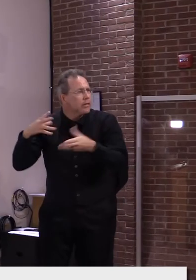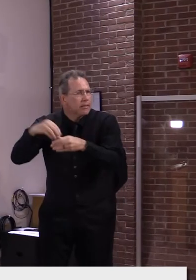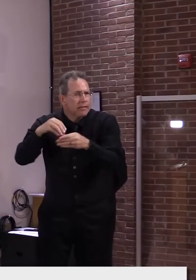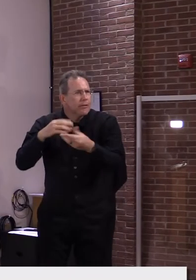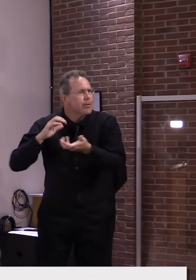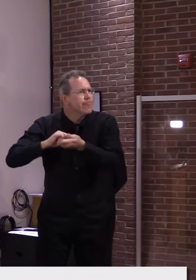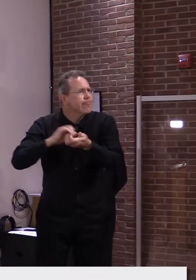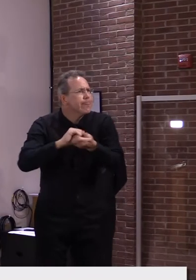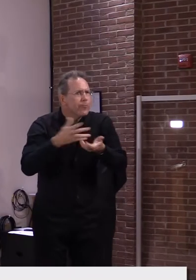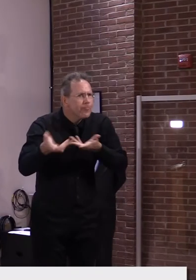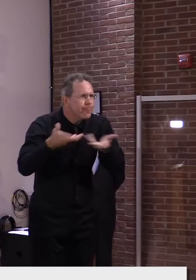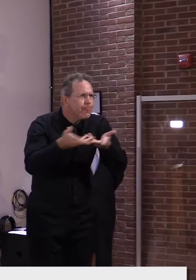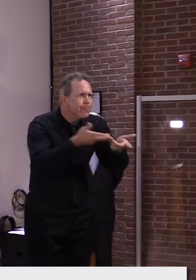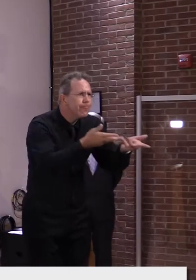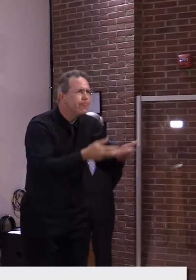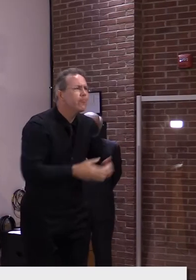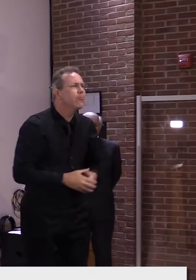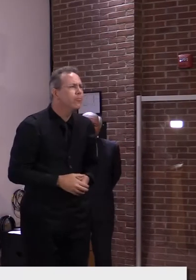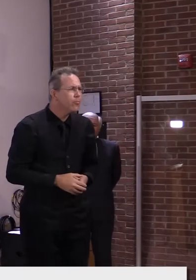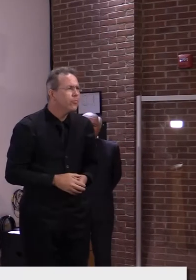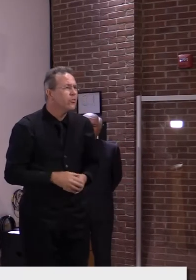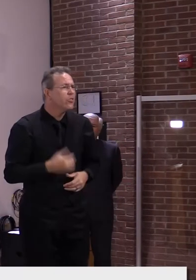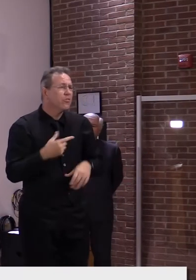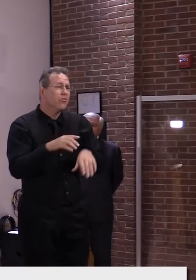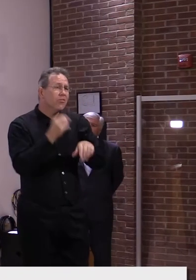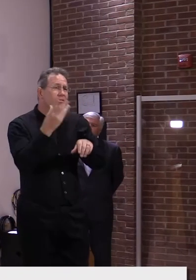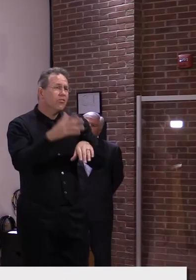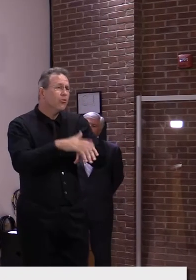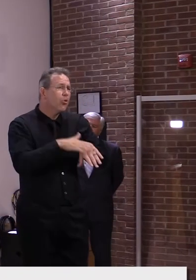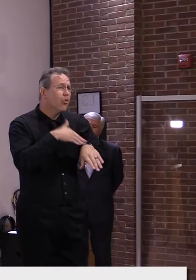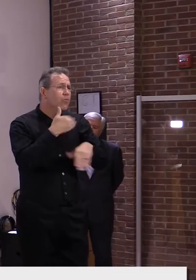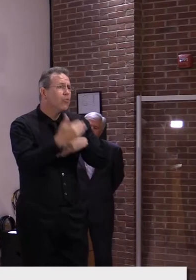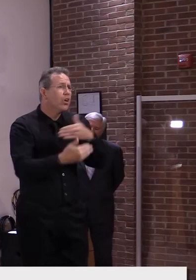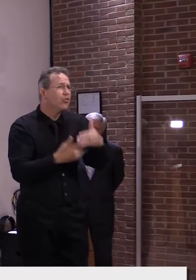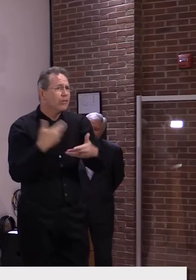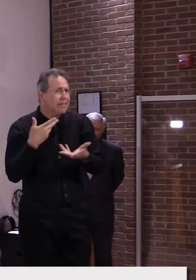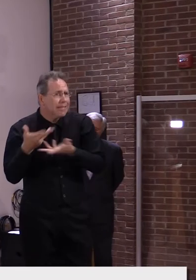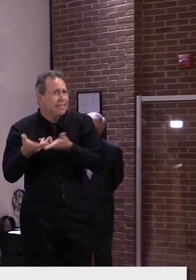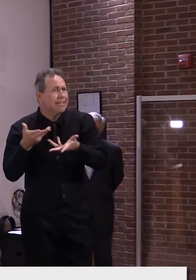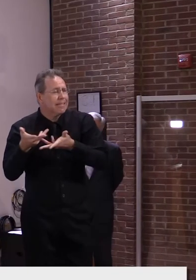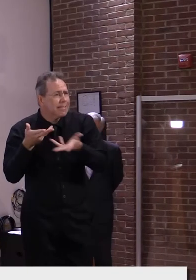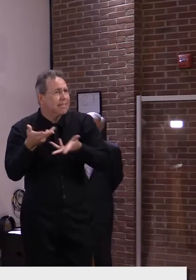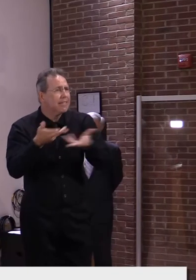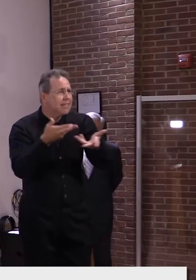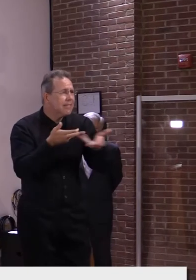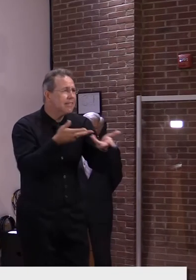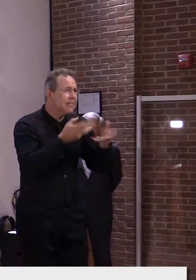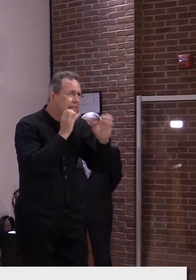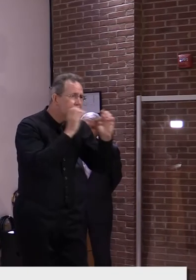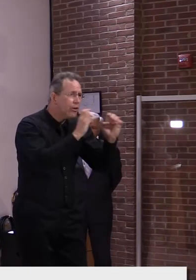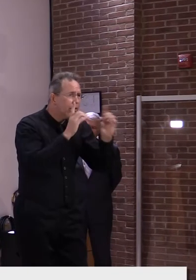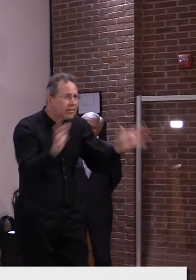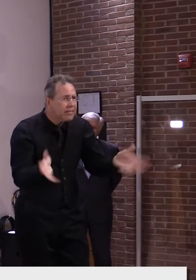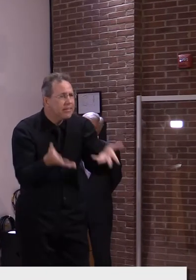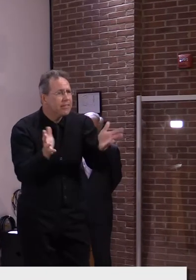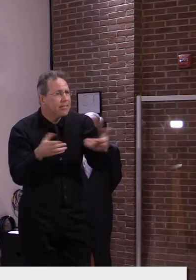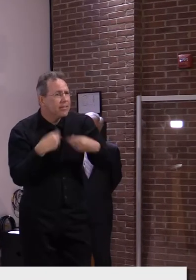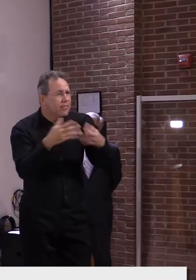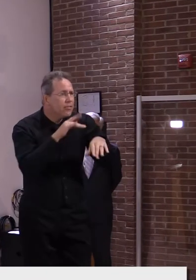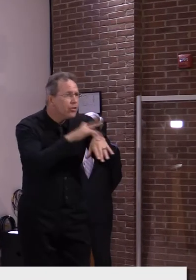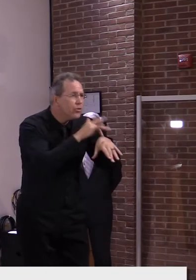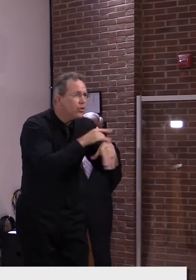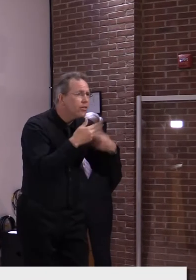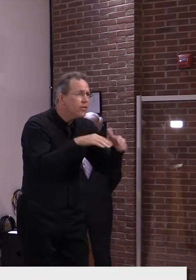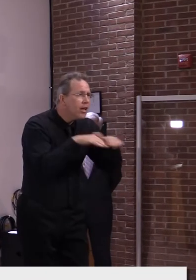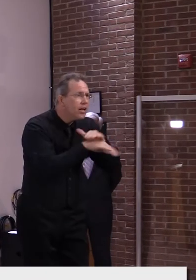a long process for many of them. But we continue to actually have clinics and are trying our